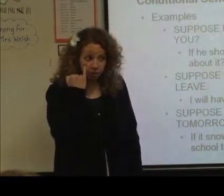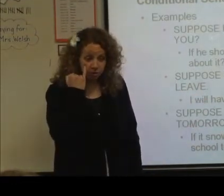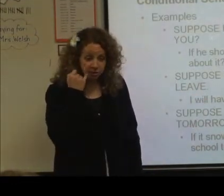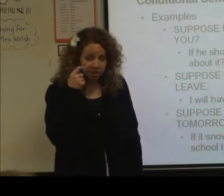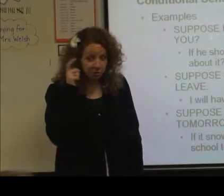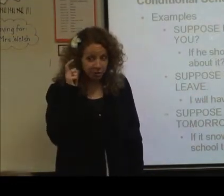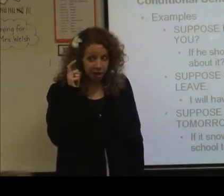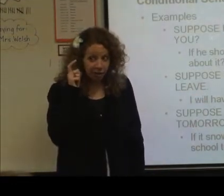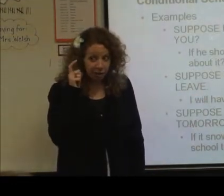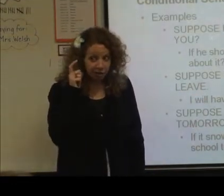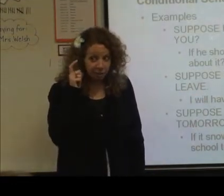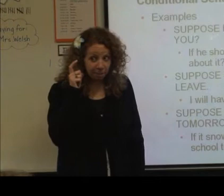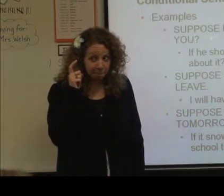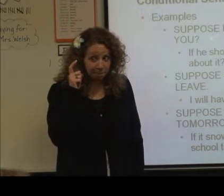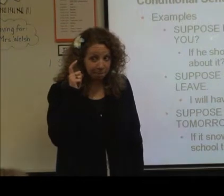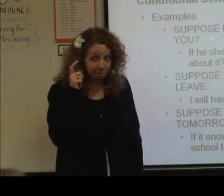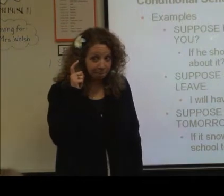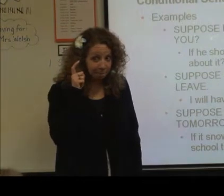Suppose, okay, so make sure your eyebrows are up.